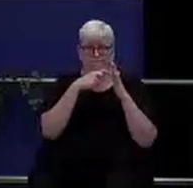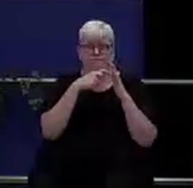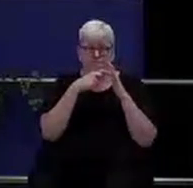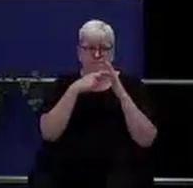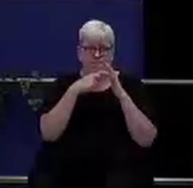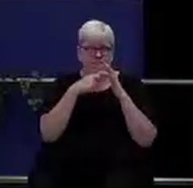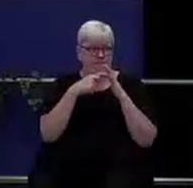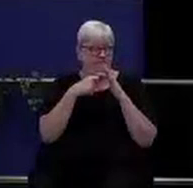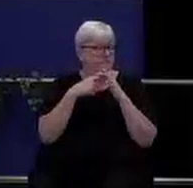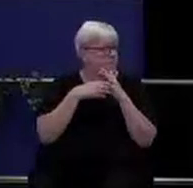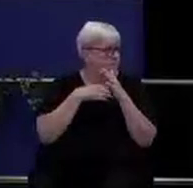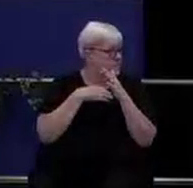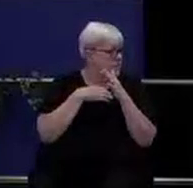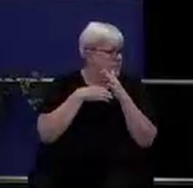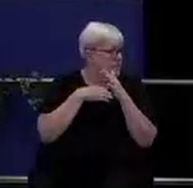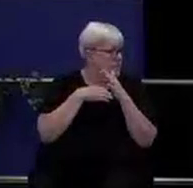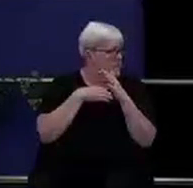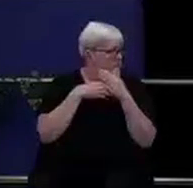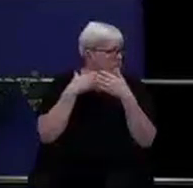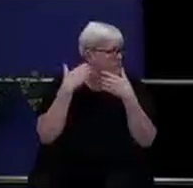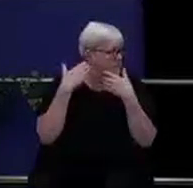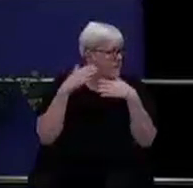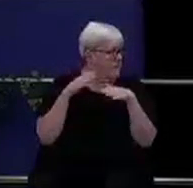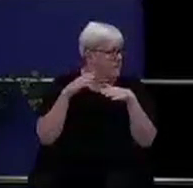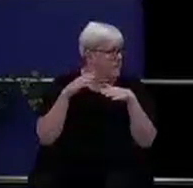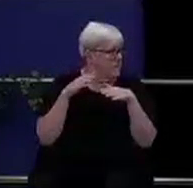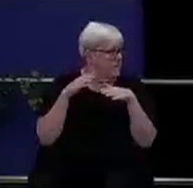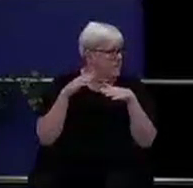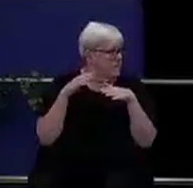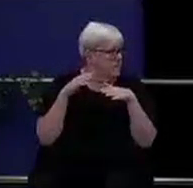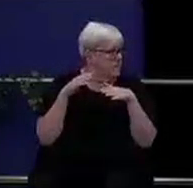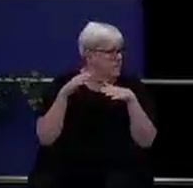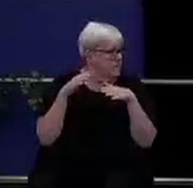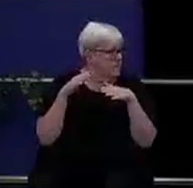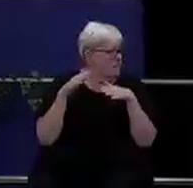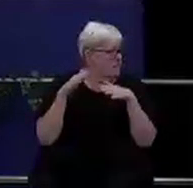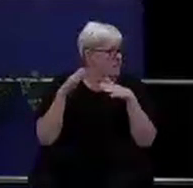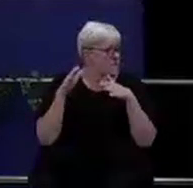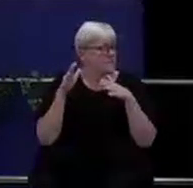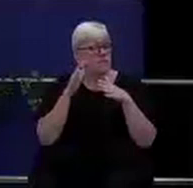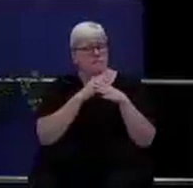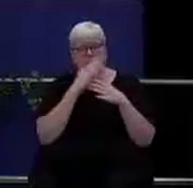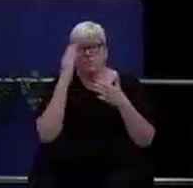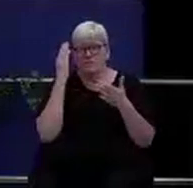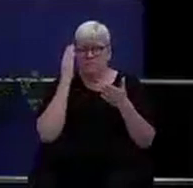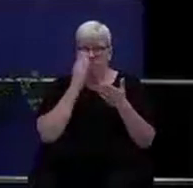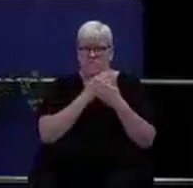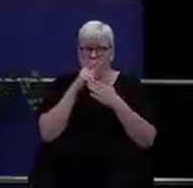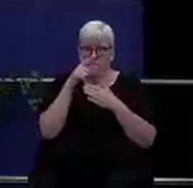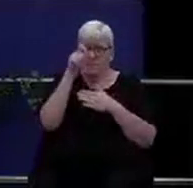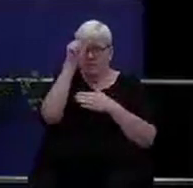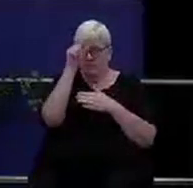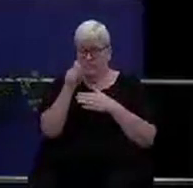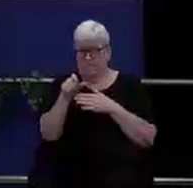this creature in, and it was her insistence on being a person and being unintelligent